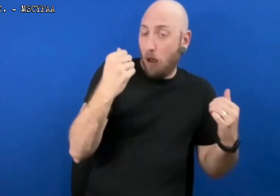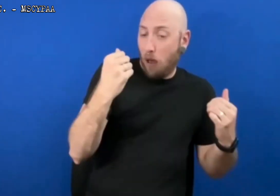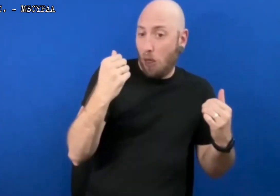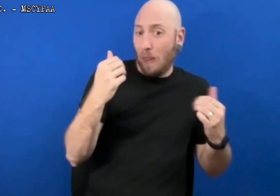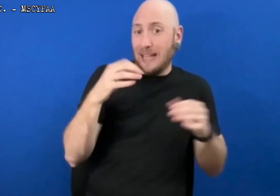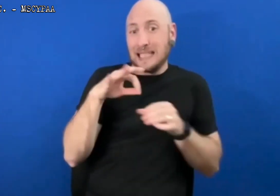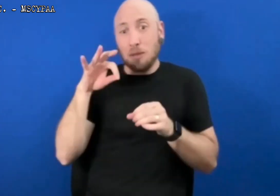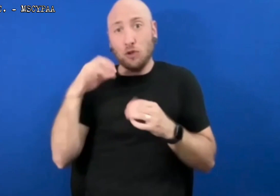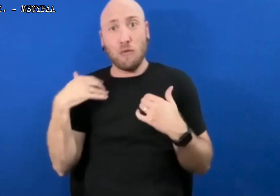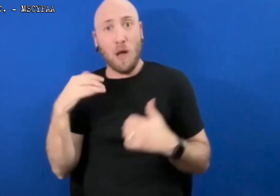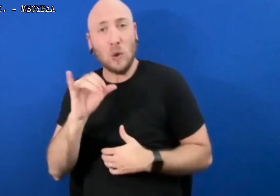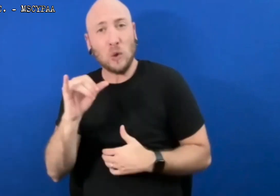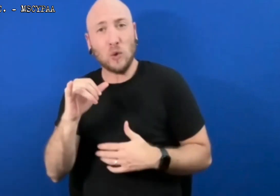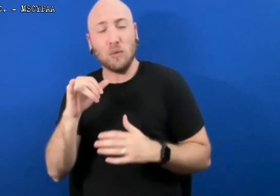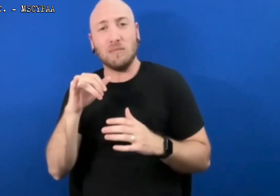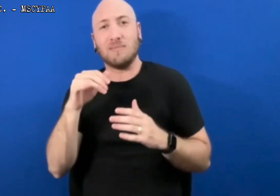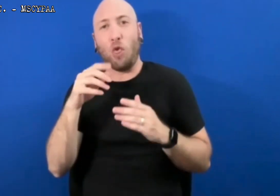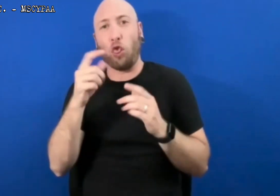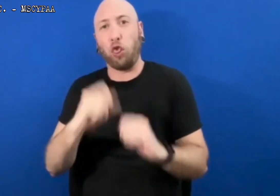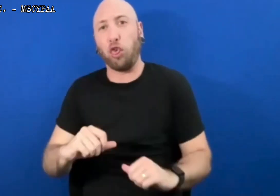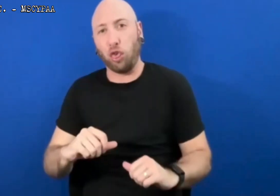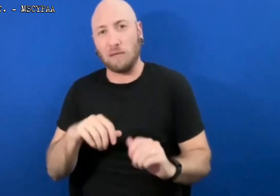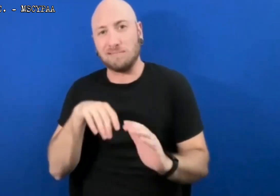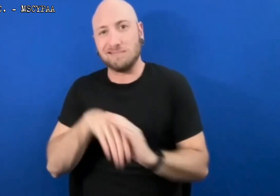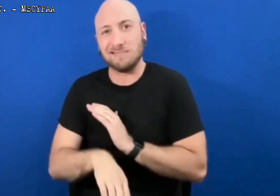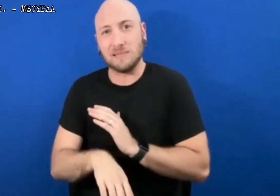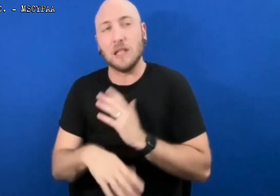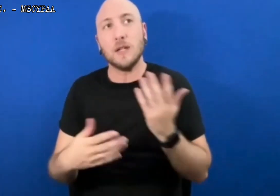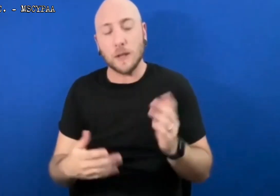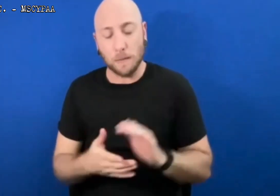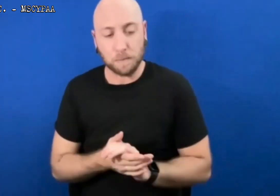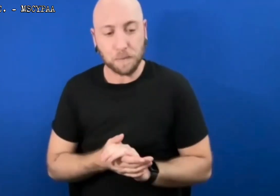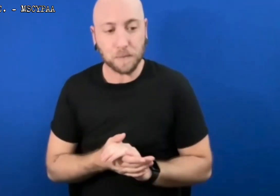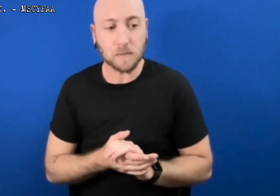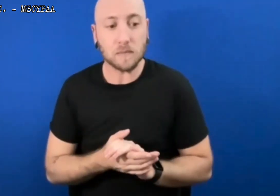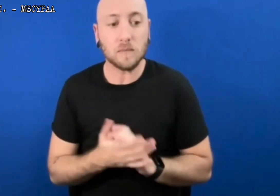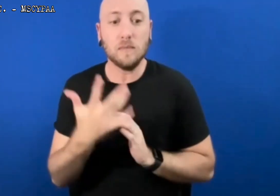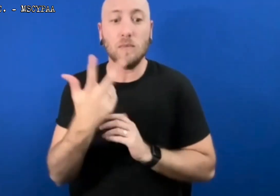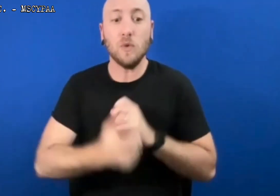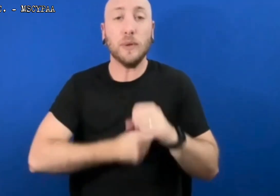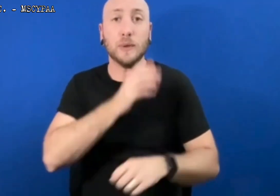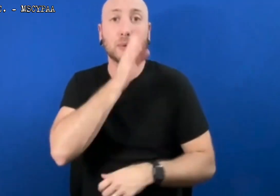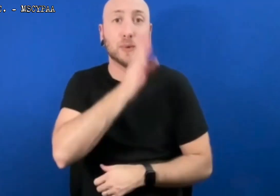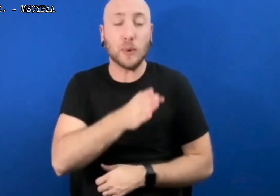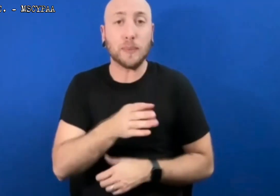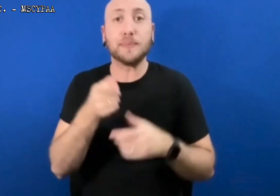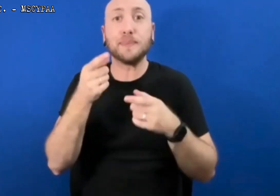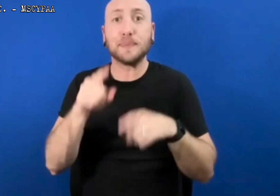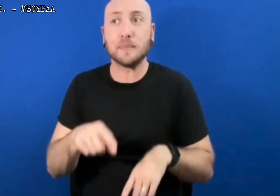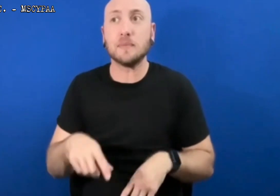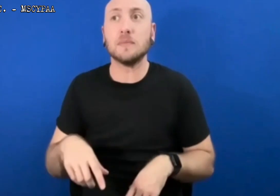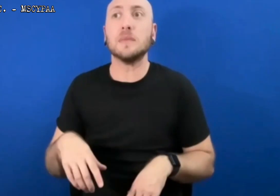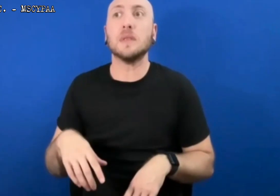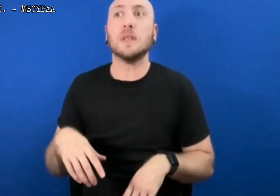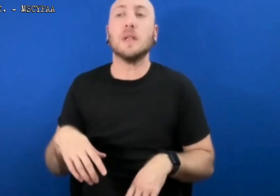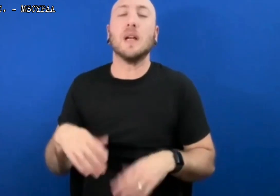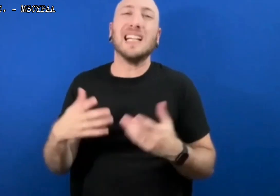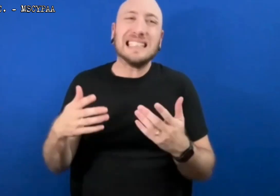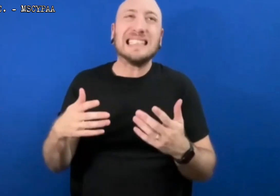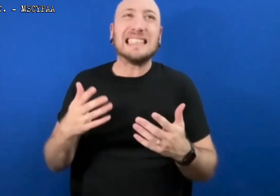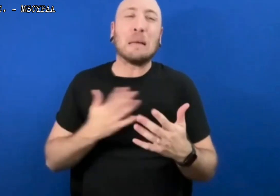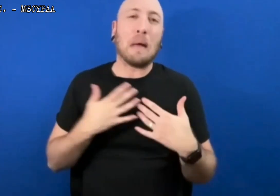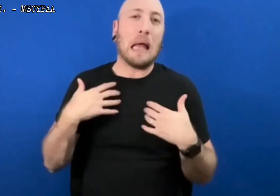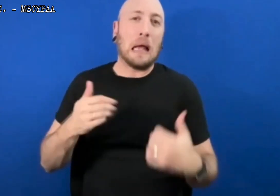in it was unfortunate at 3 years sober, my doctor, I was having a lot of problems with like my